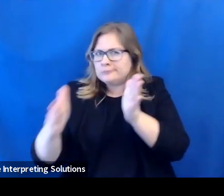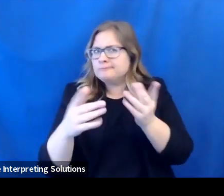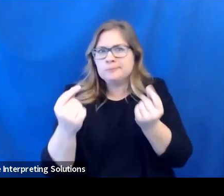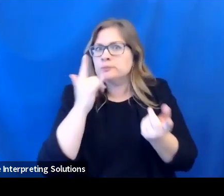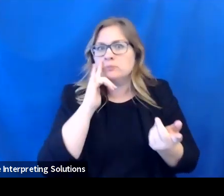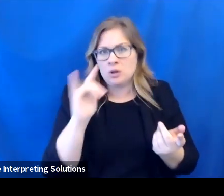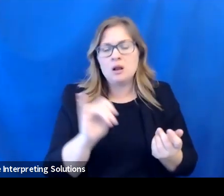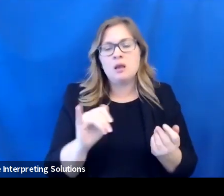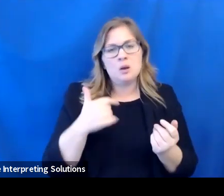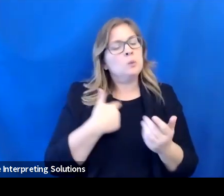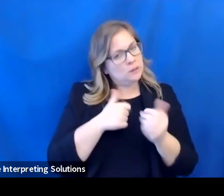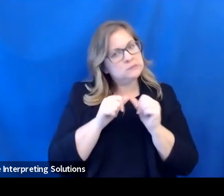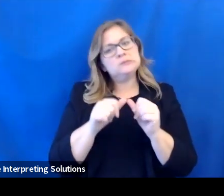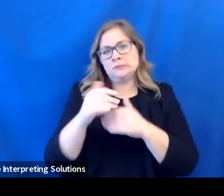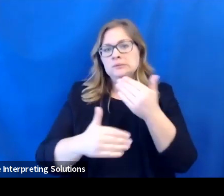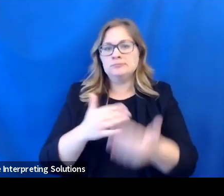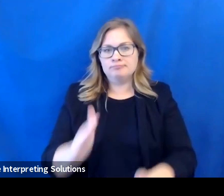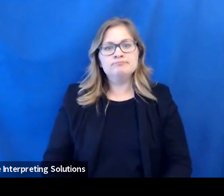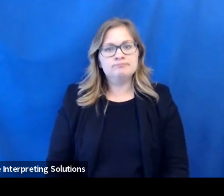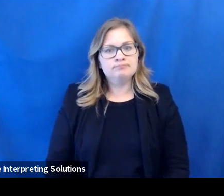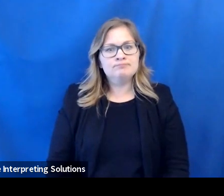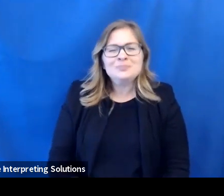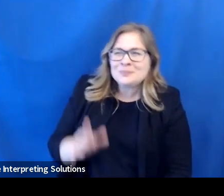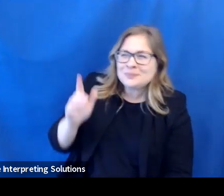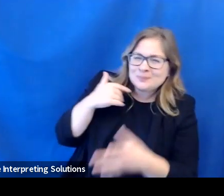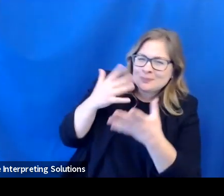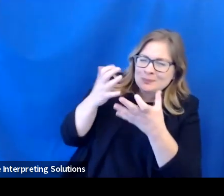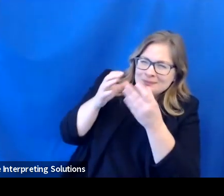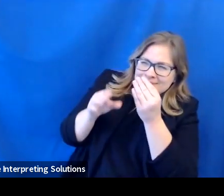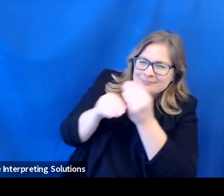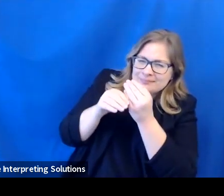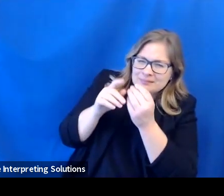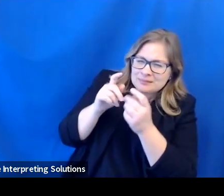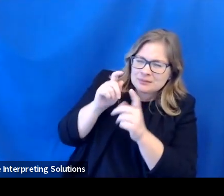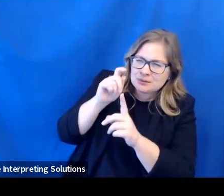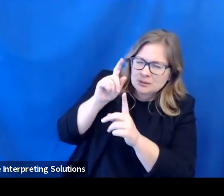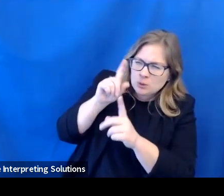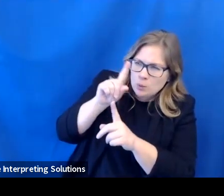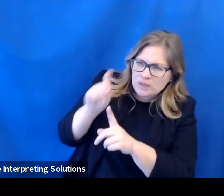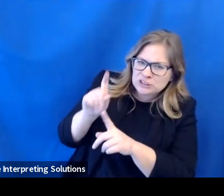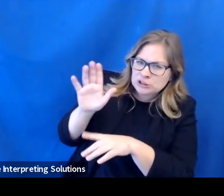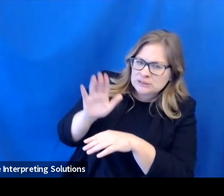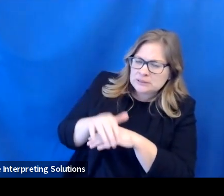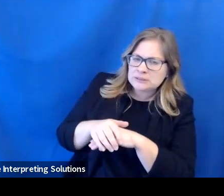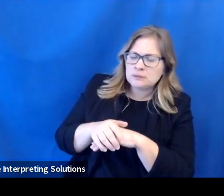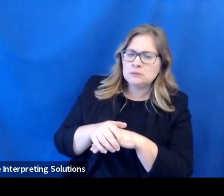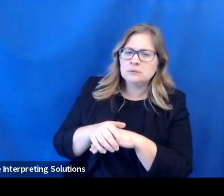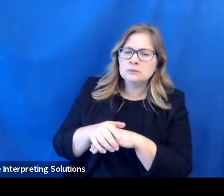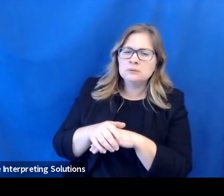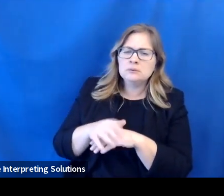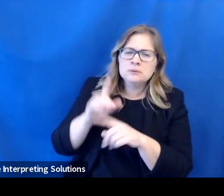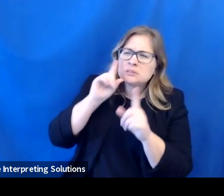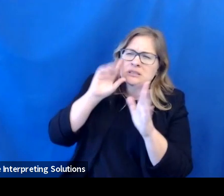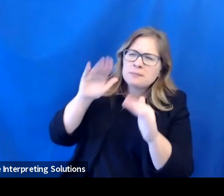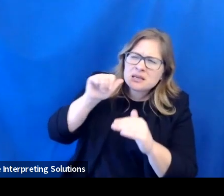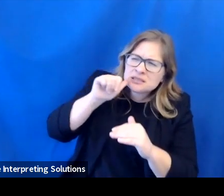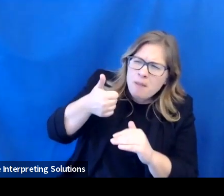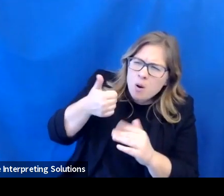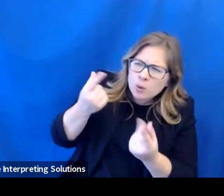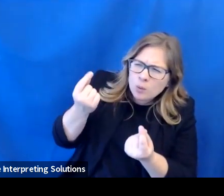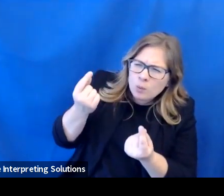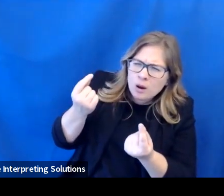you. When just a little more specificity, you say you're going to kick this thing off tomorrow. What exactly can we expect tomorrow? I'll make a